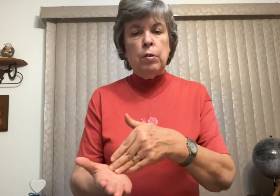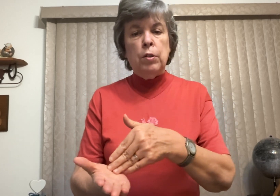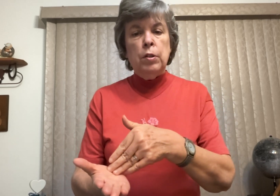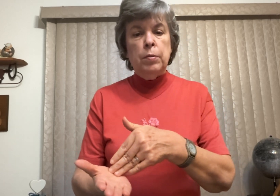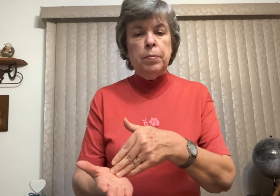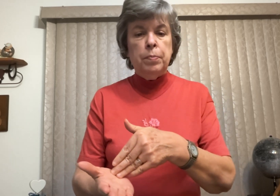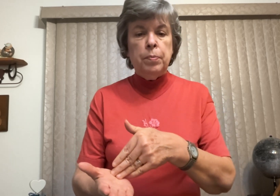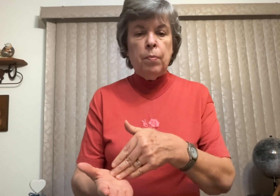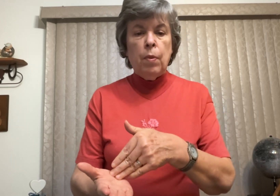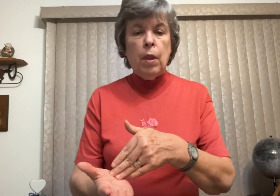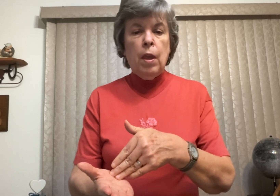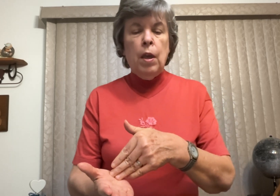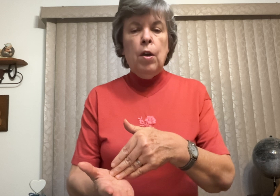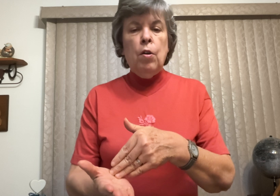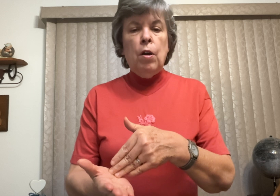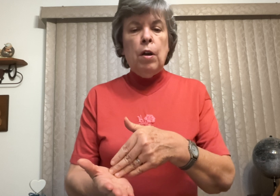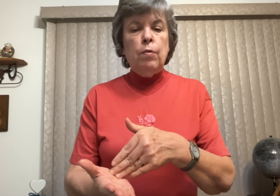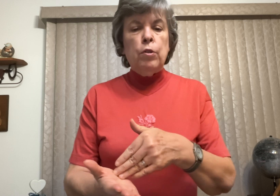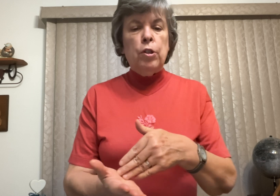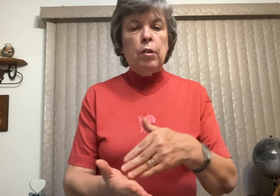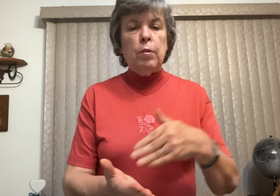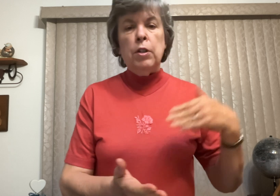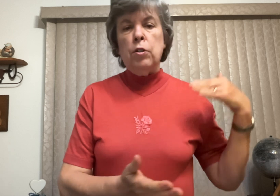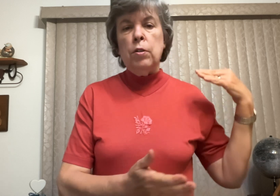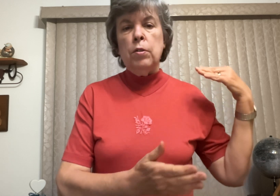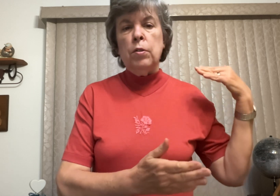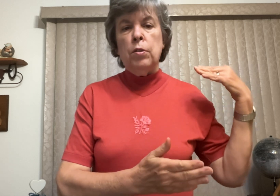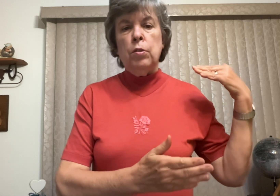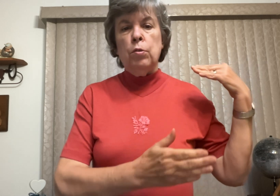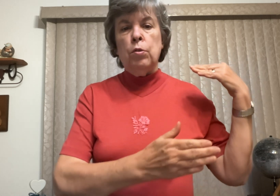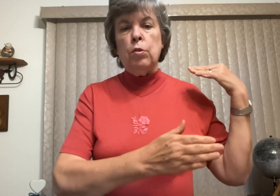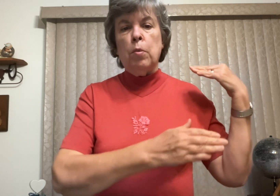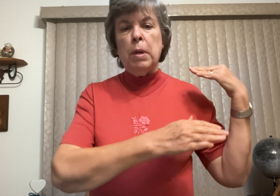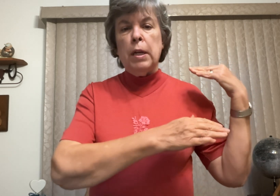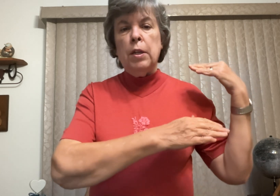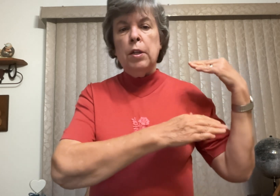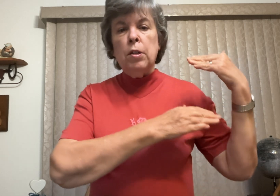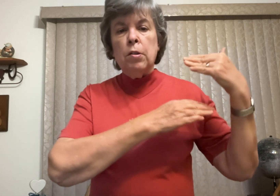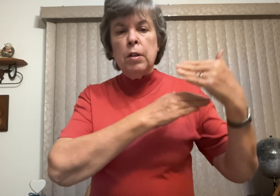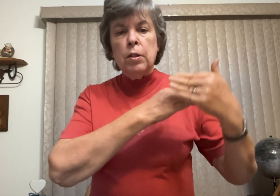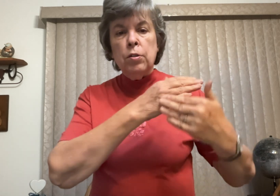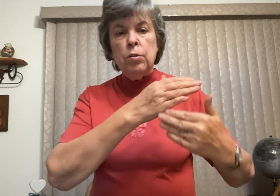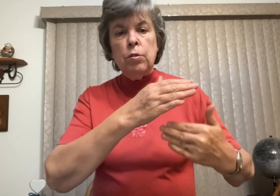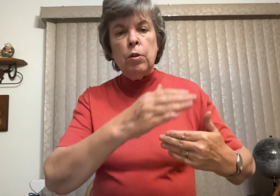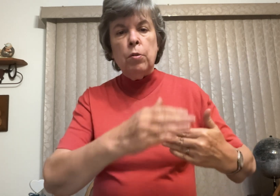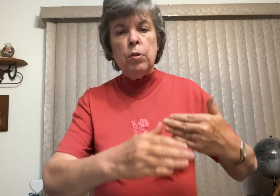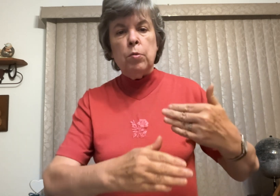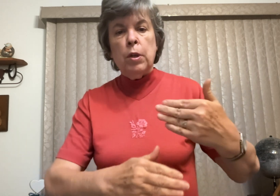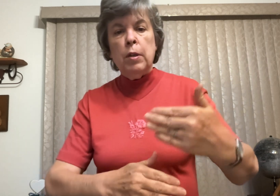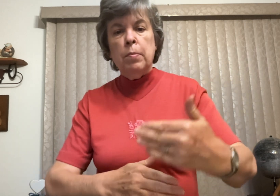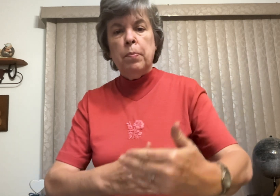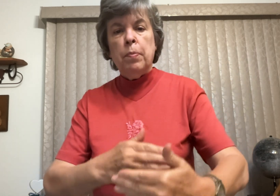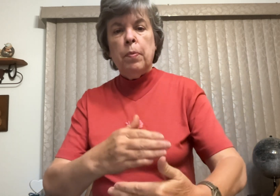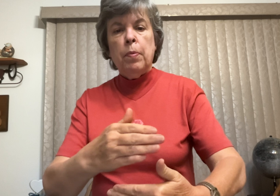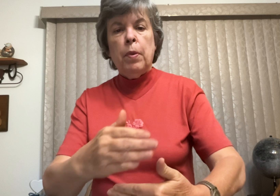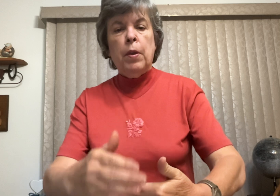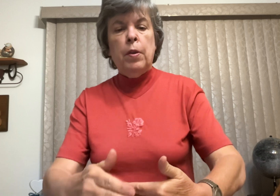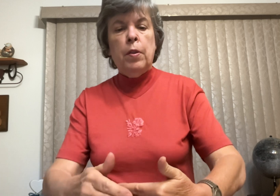1,000. For generations, you start back here and you go this way.